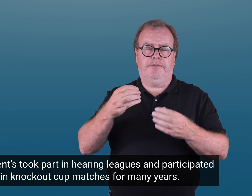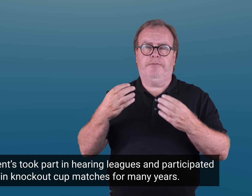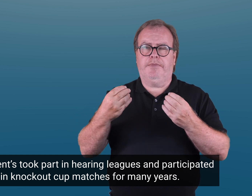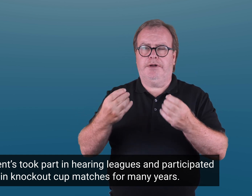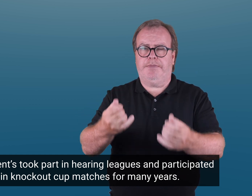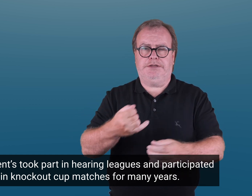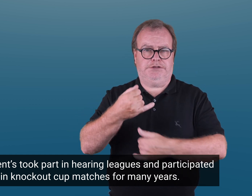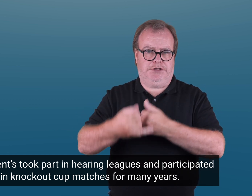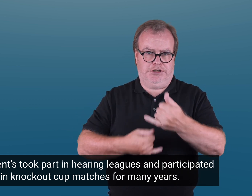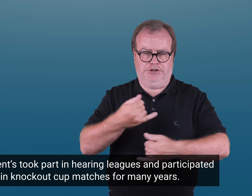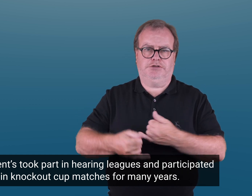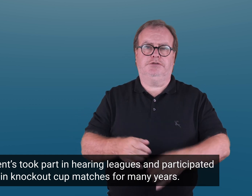cup matches for many years.